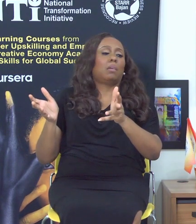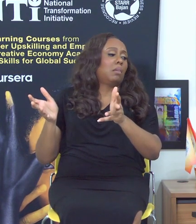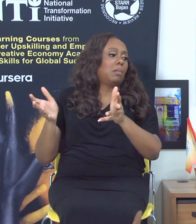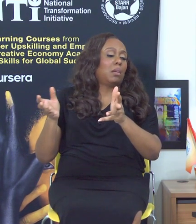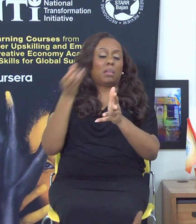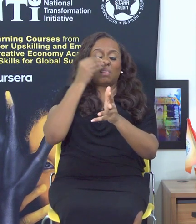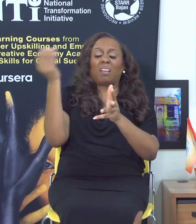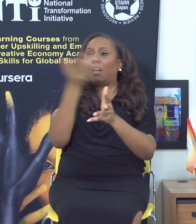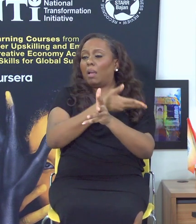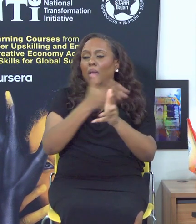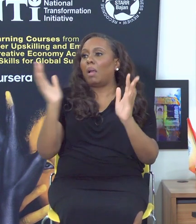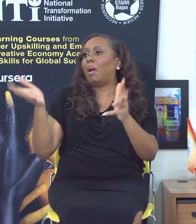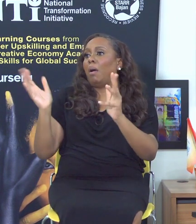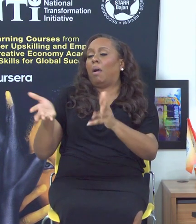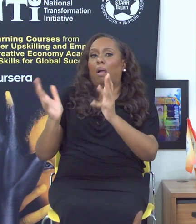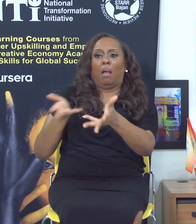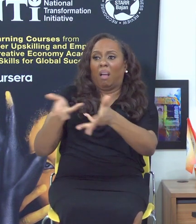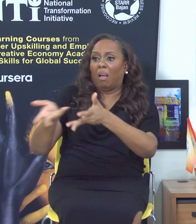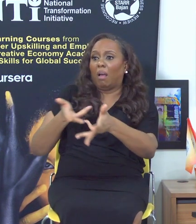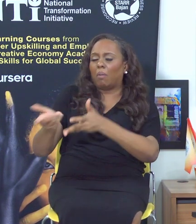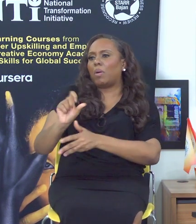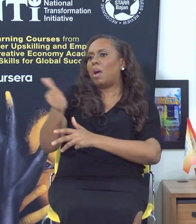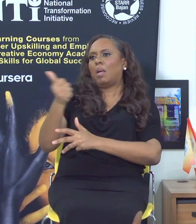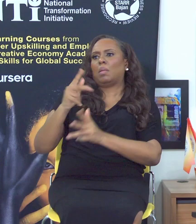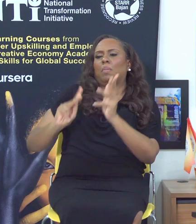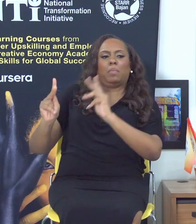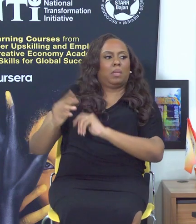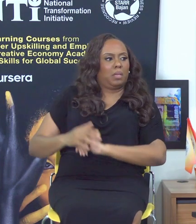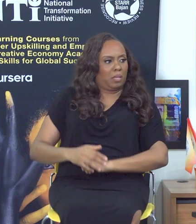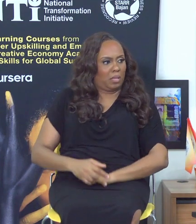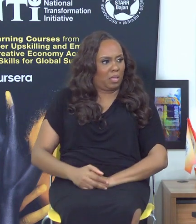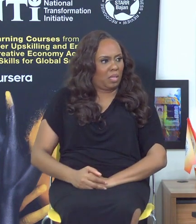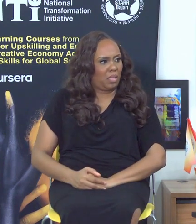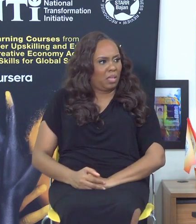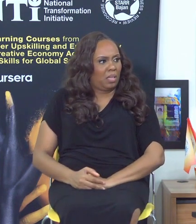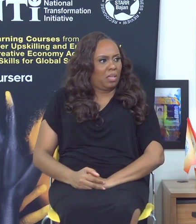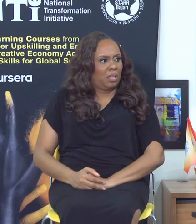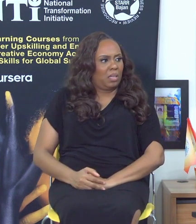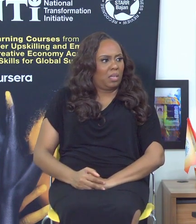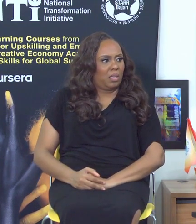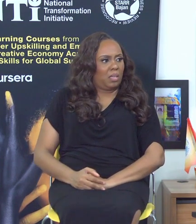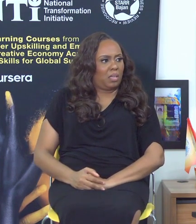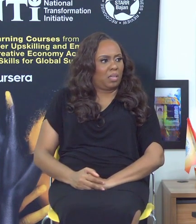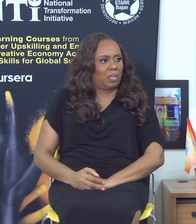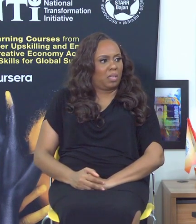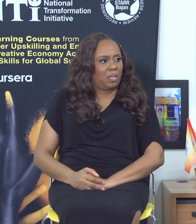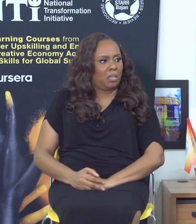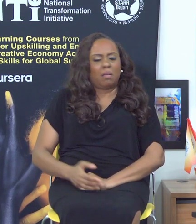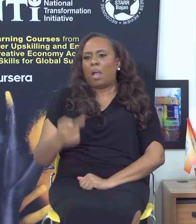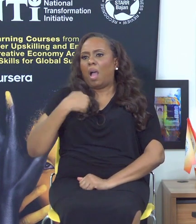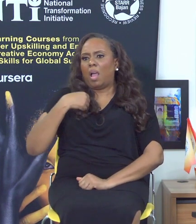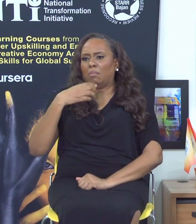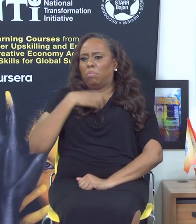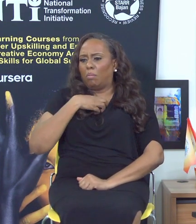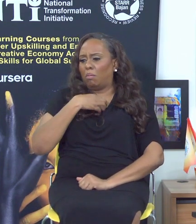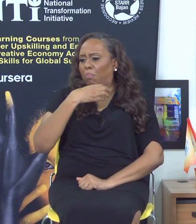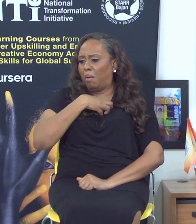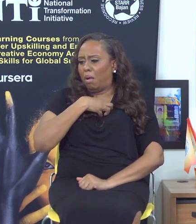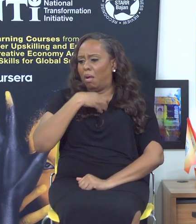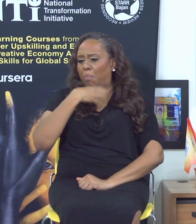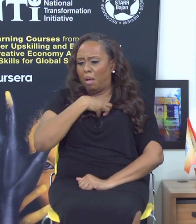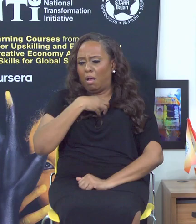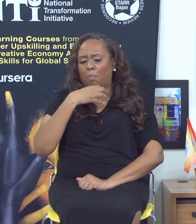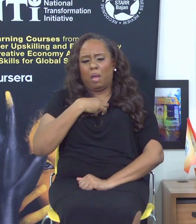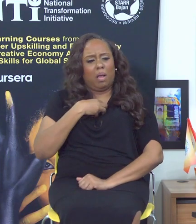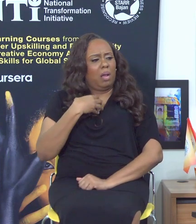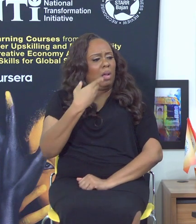have been hurtful. Yeah, but it was very stressful. I've been complaining so many times. You know. we can look back